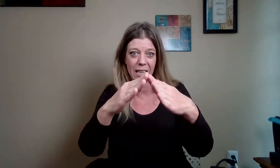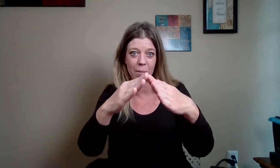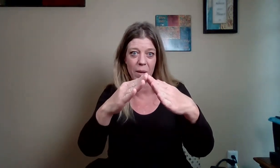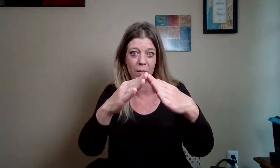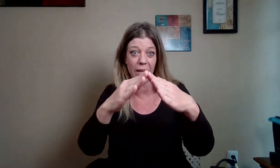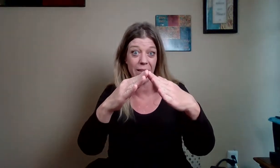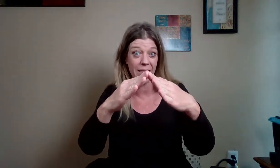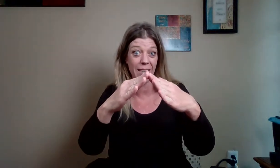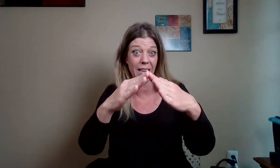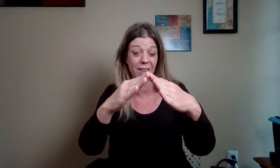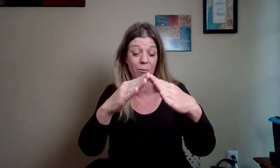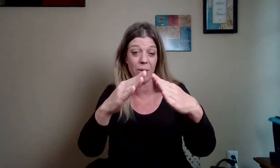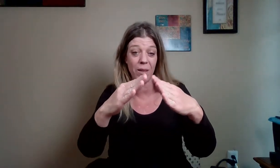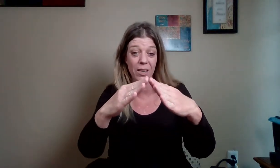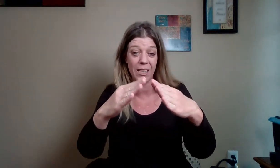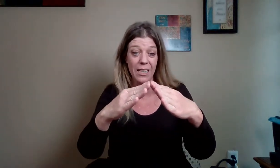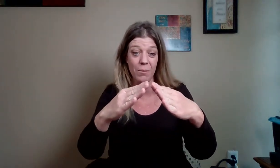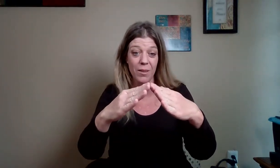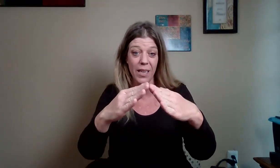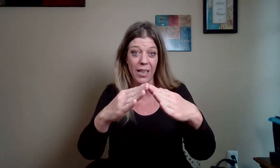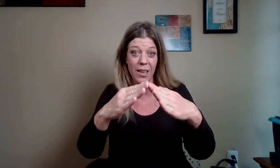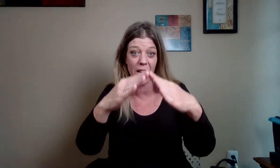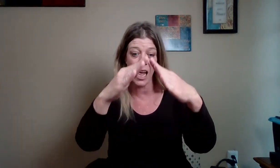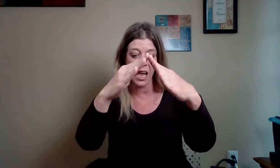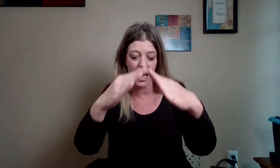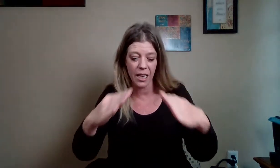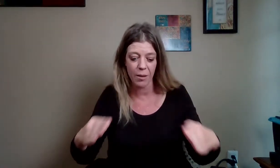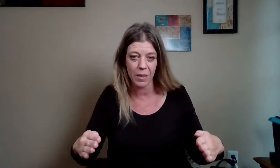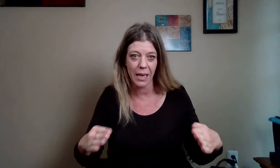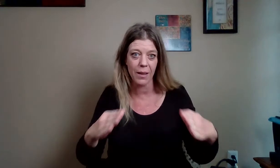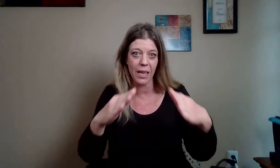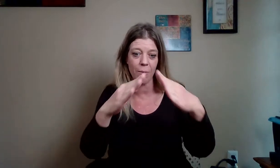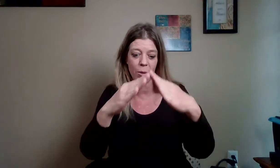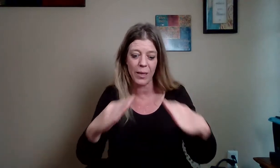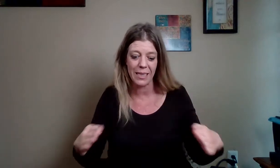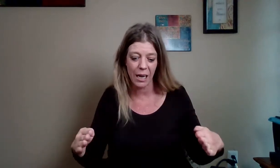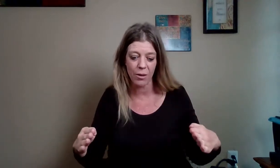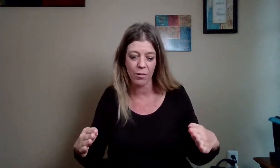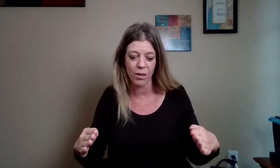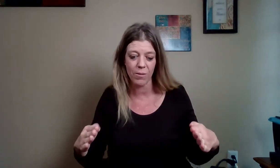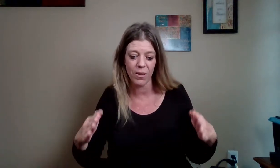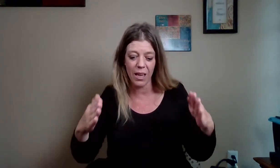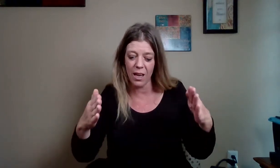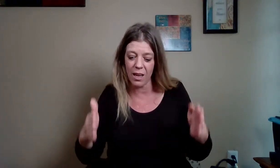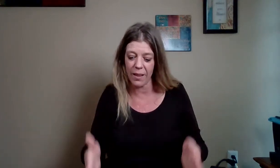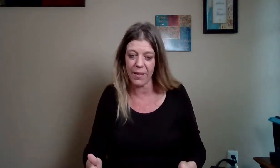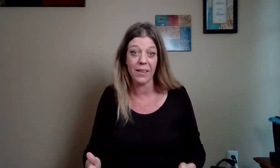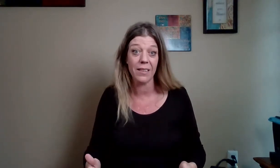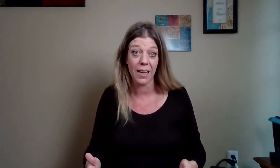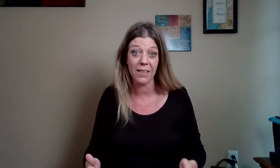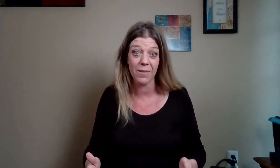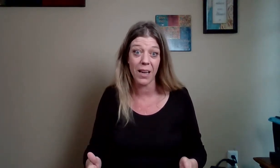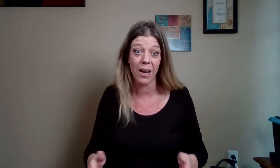tap my fingers together, my fingertips right here, and come down like I'm going down a roof. And then the sides of the